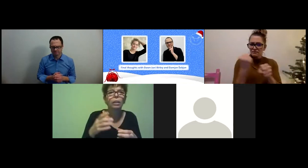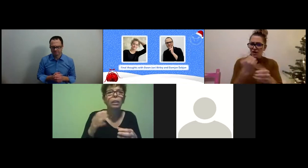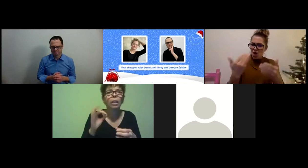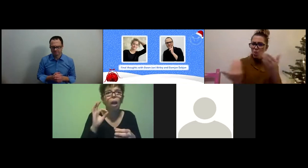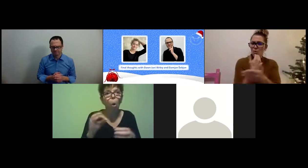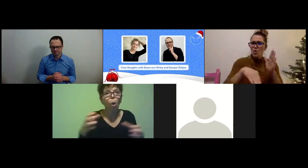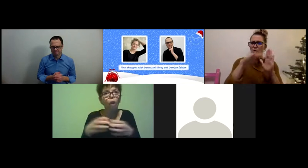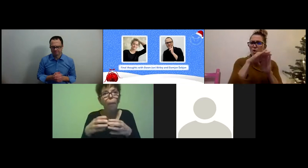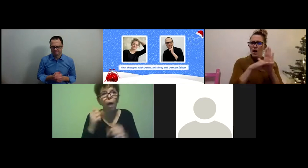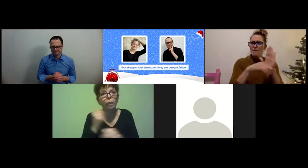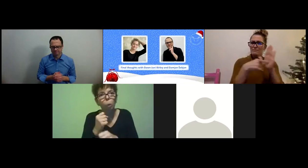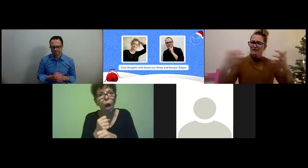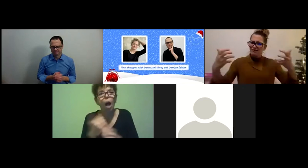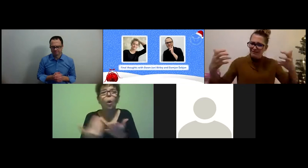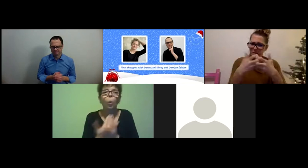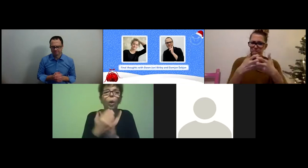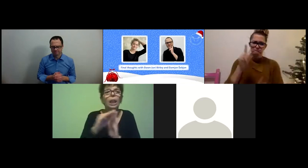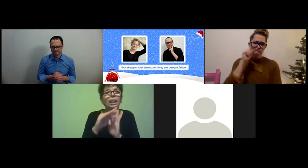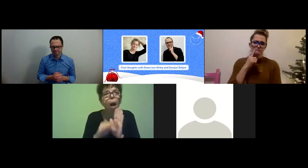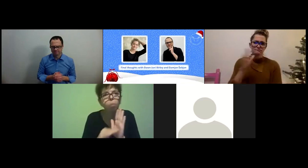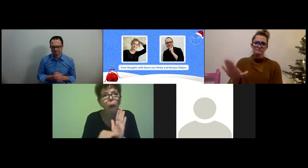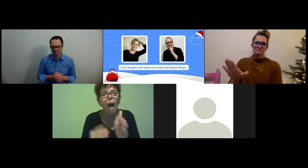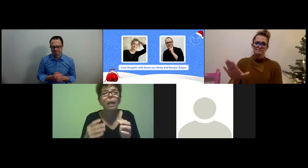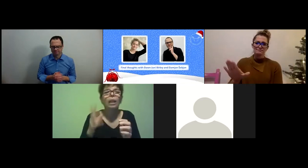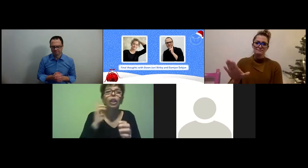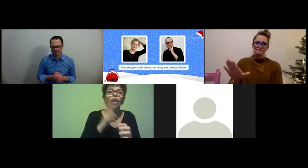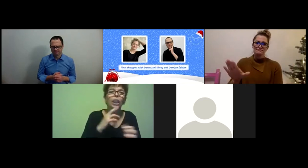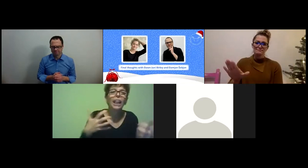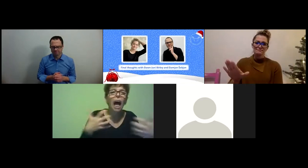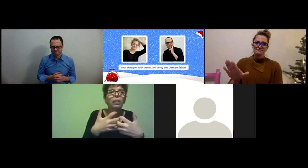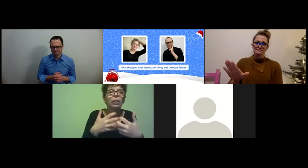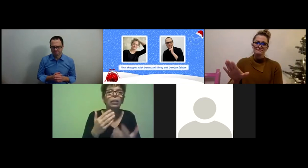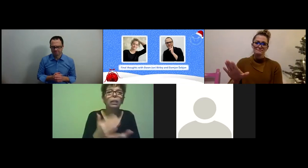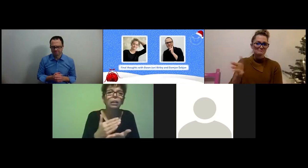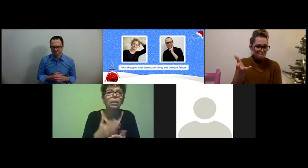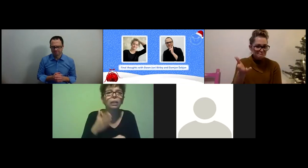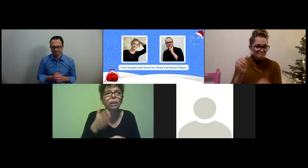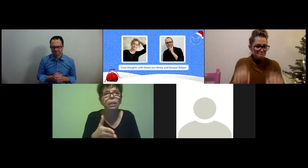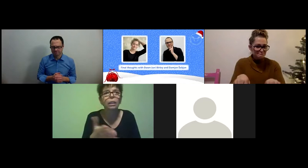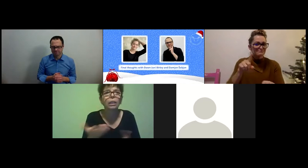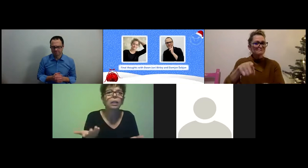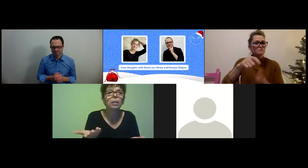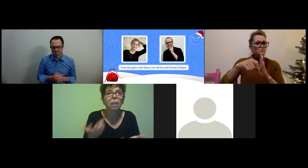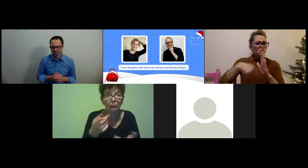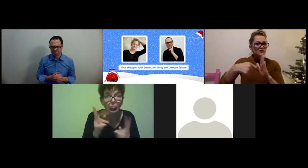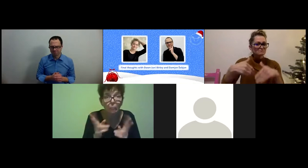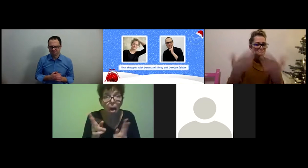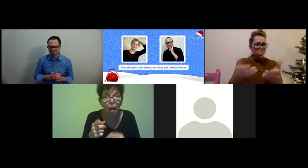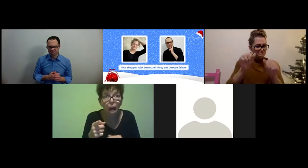Do you think as a team, you could come up with new standards for what the deaf community